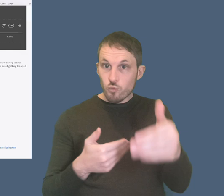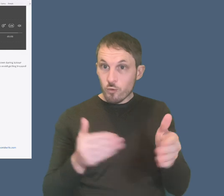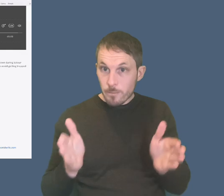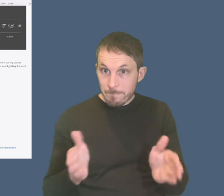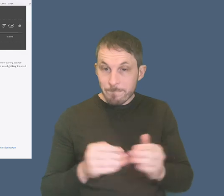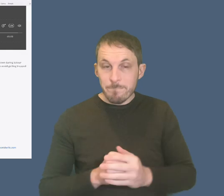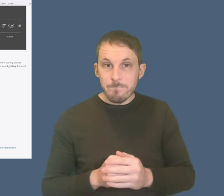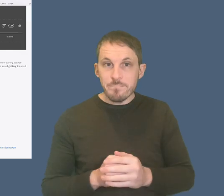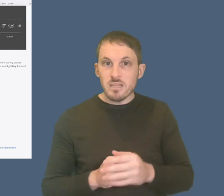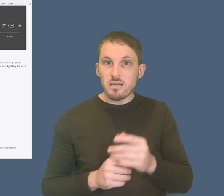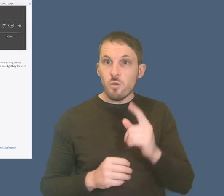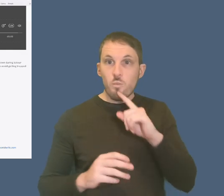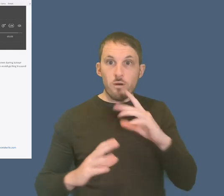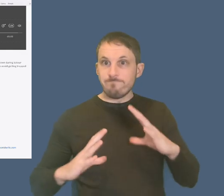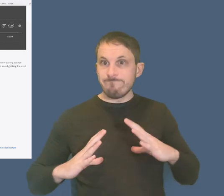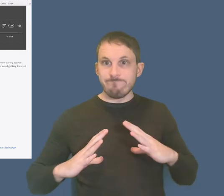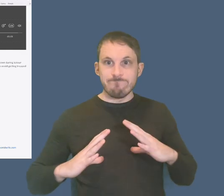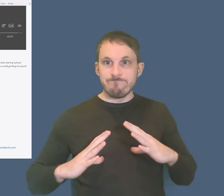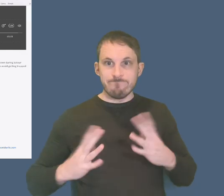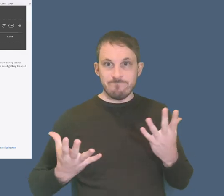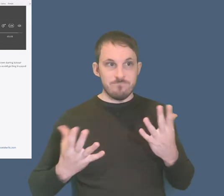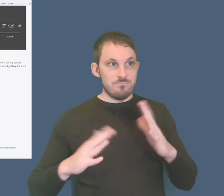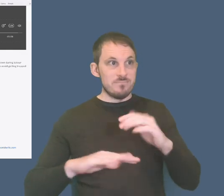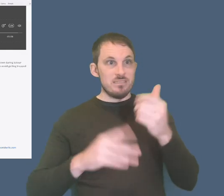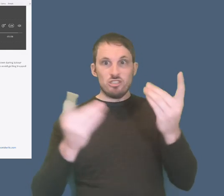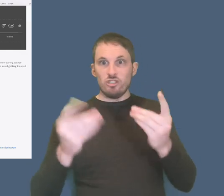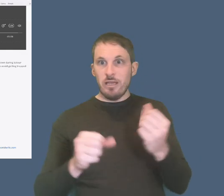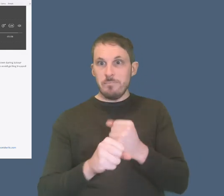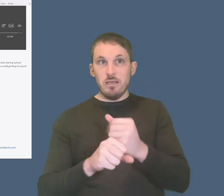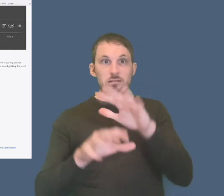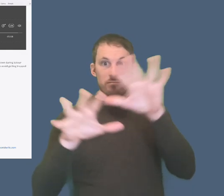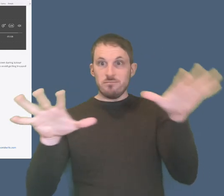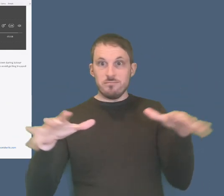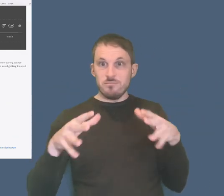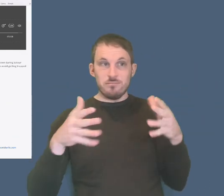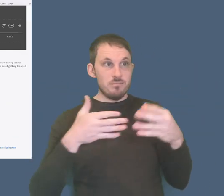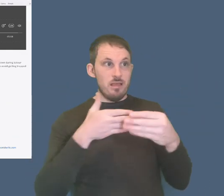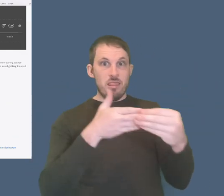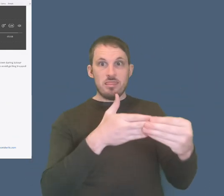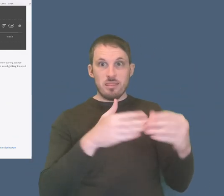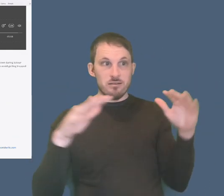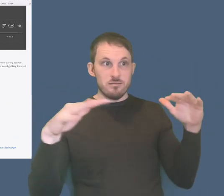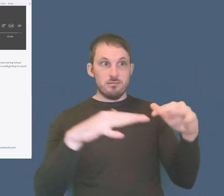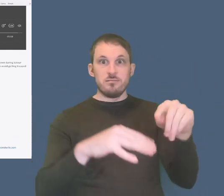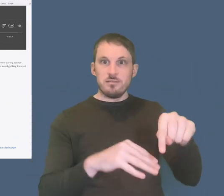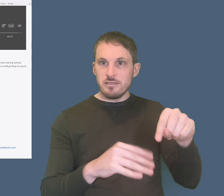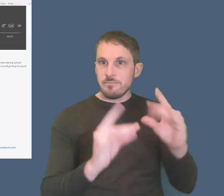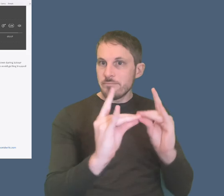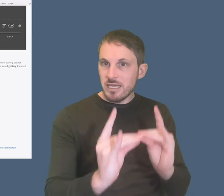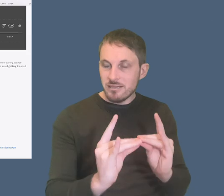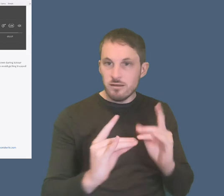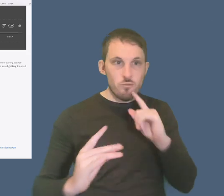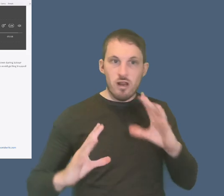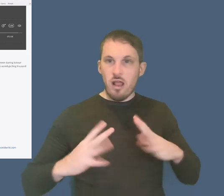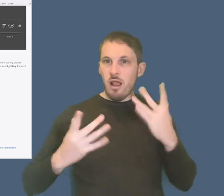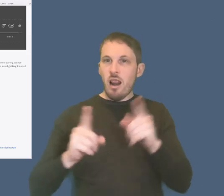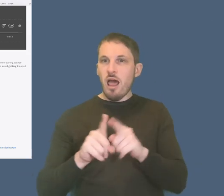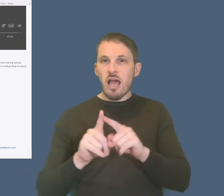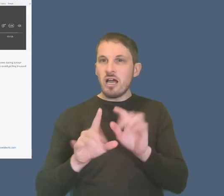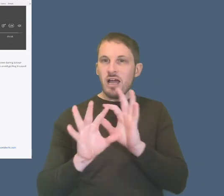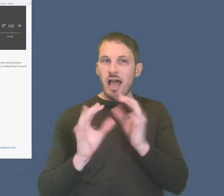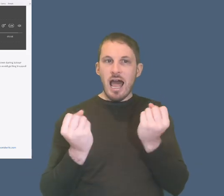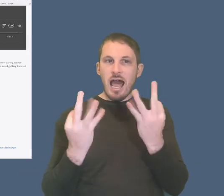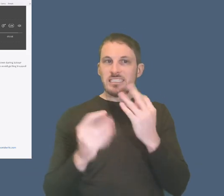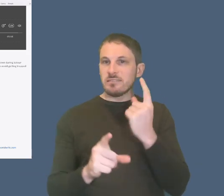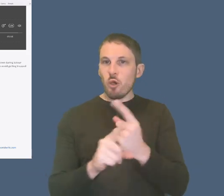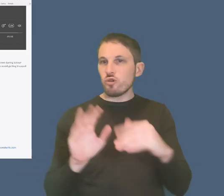you are subconsciously guided to the bed, and there's an unspoken rule that you'll go there, and that's because